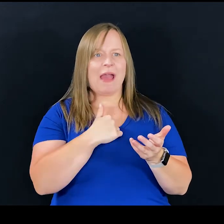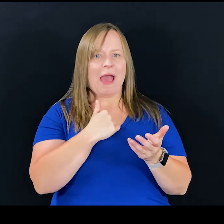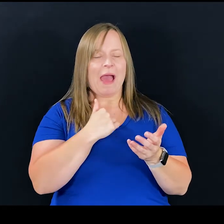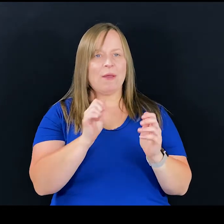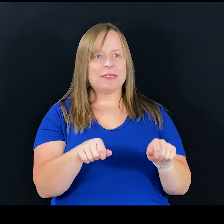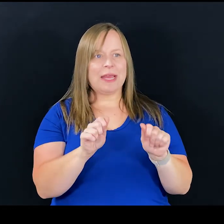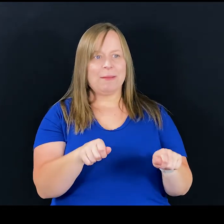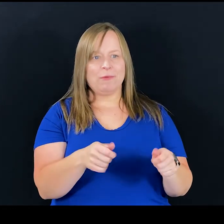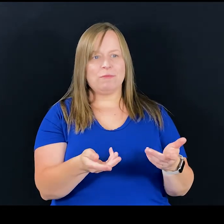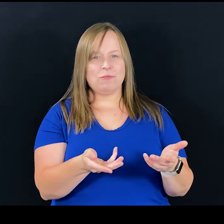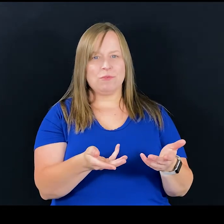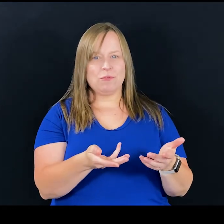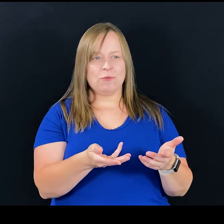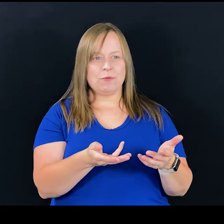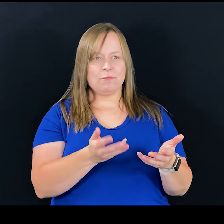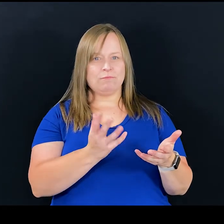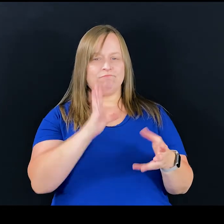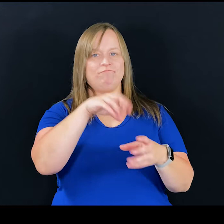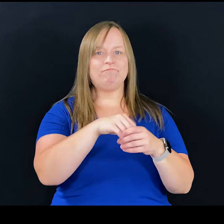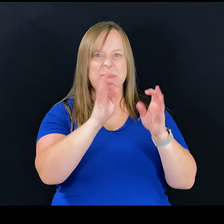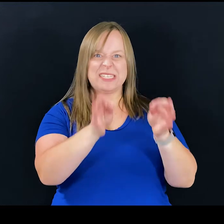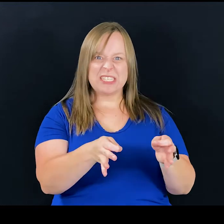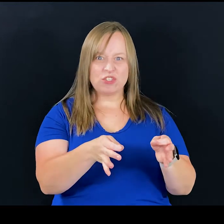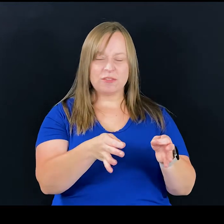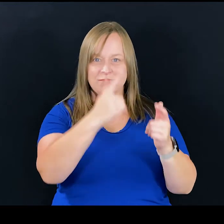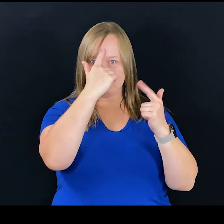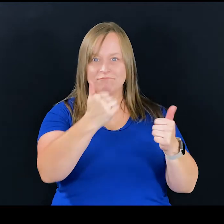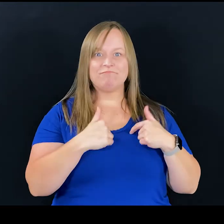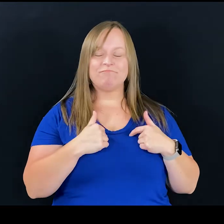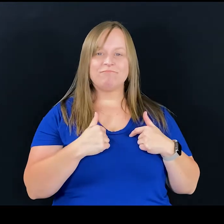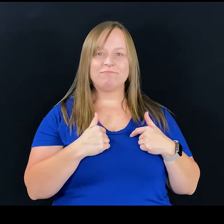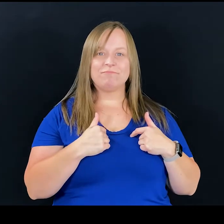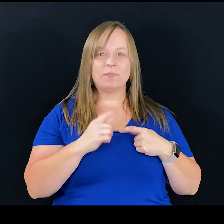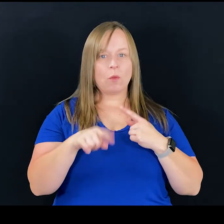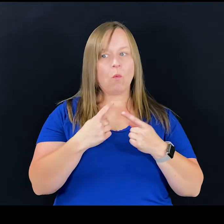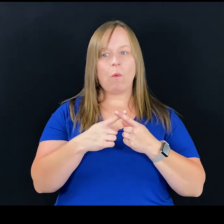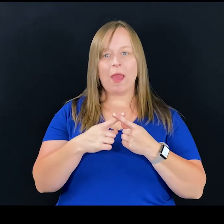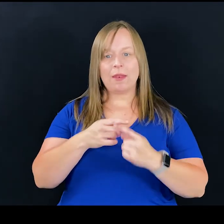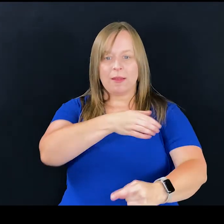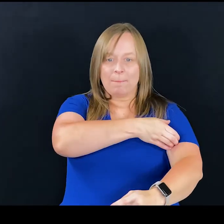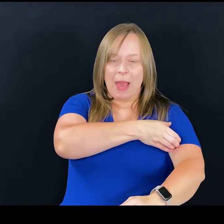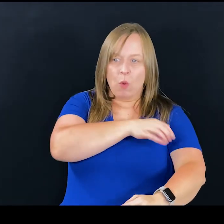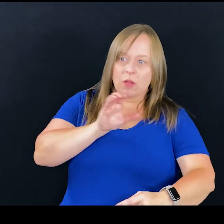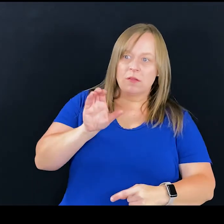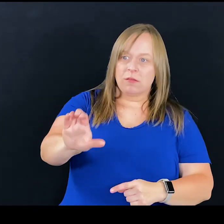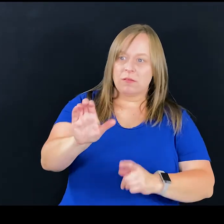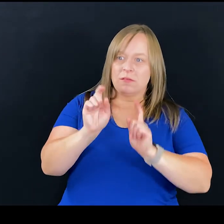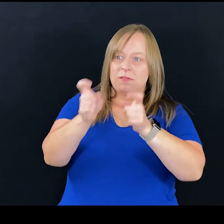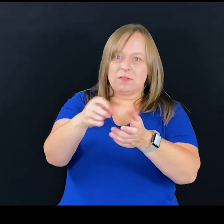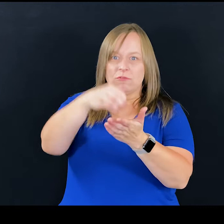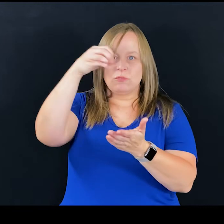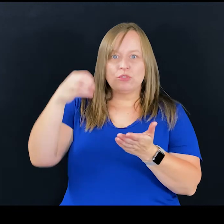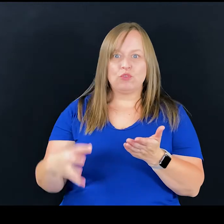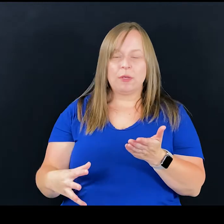because I was able to make my own decisions. When we turn the power of the